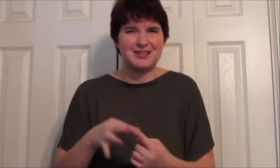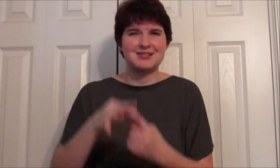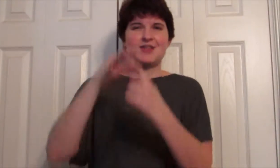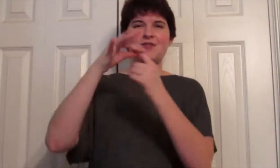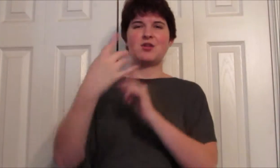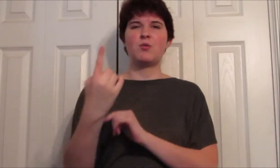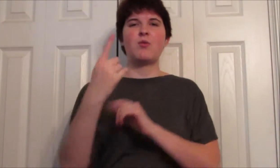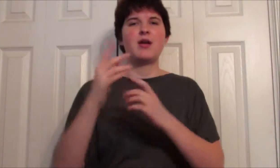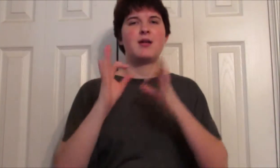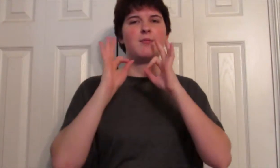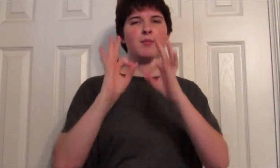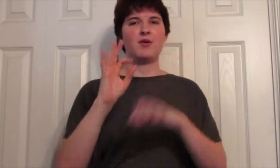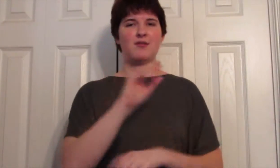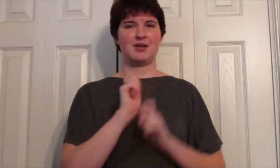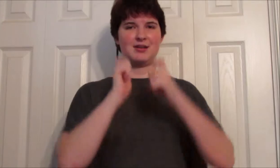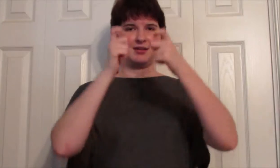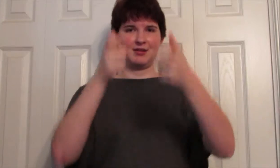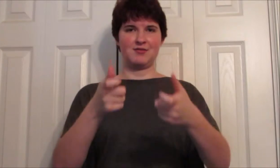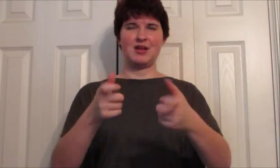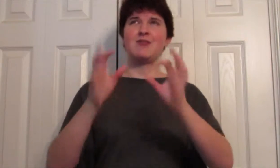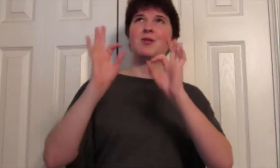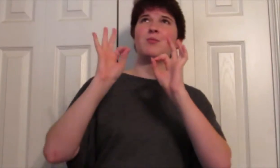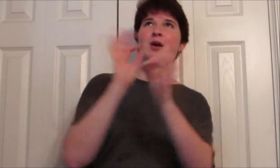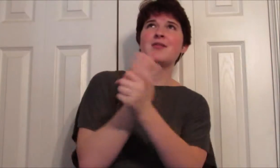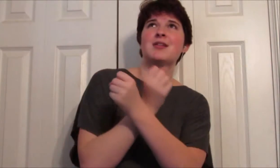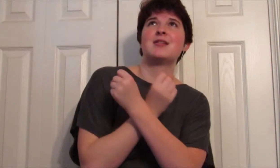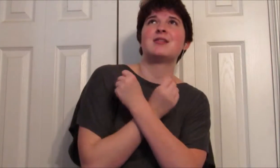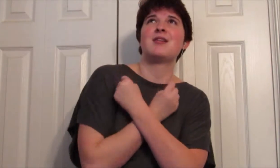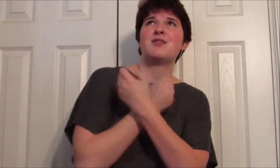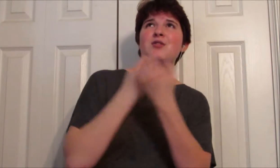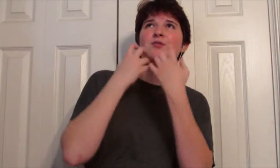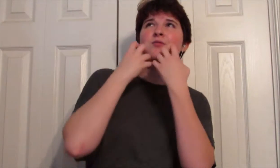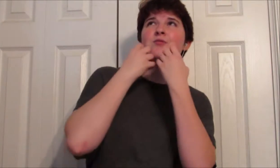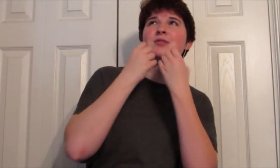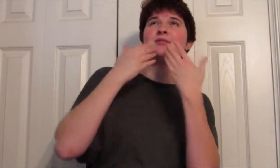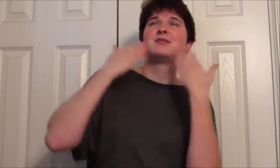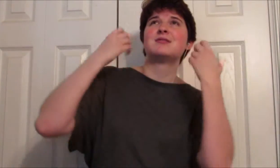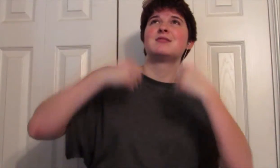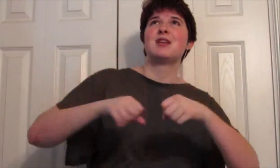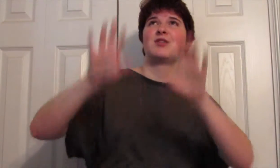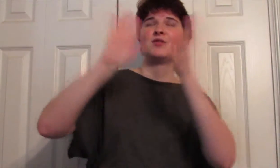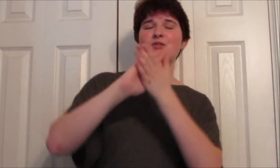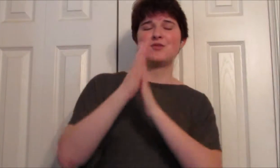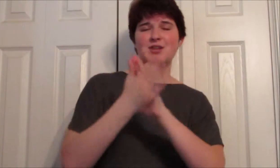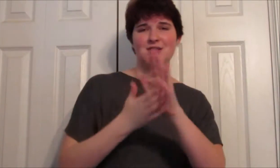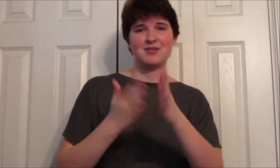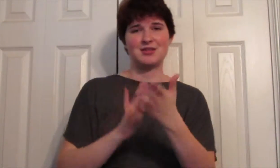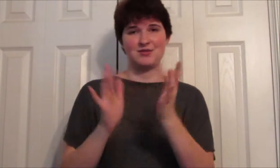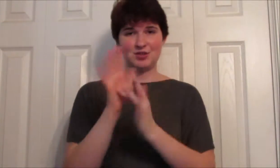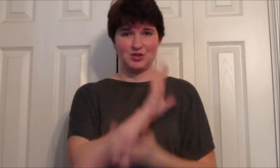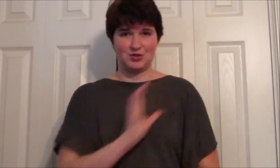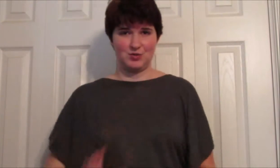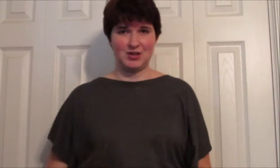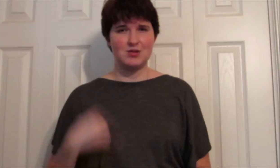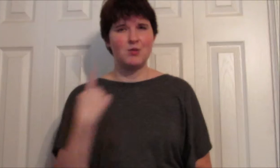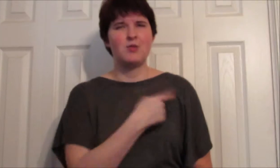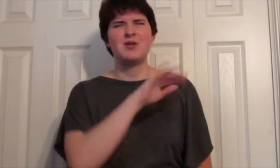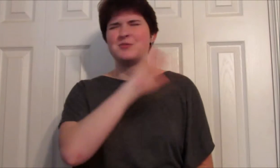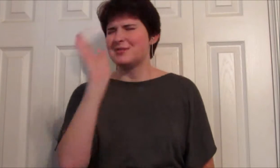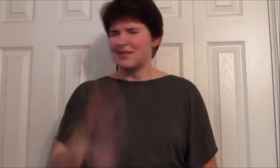the perfect gift of the perfect, loving, gracious, sacrificial forgiveness of Jesus Christ, we will never